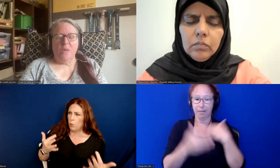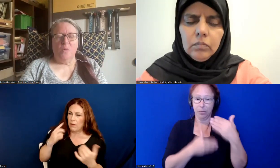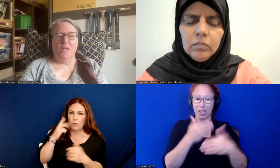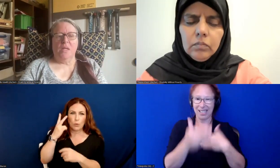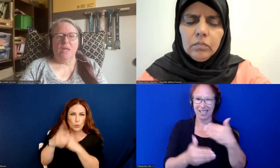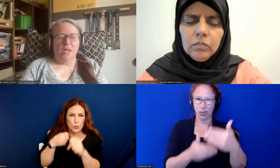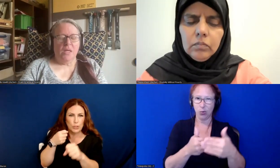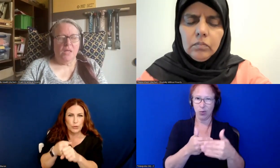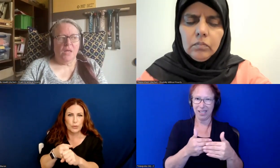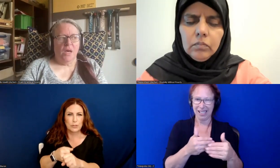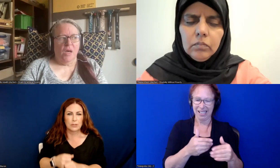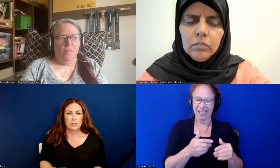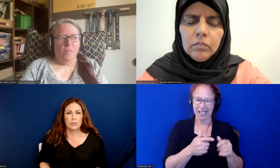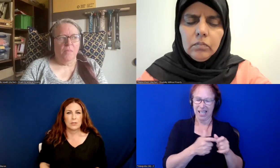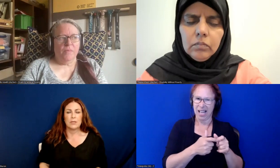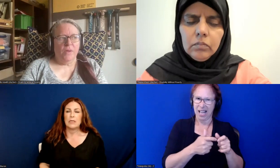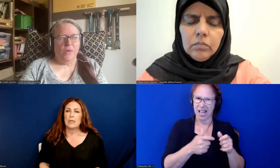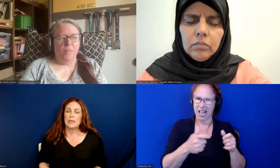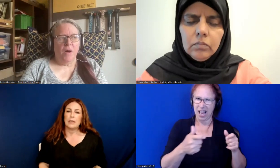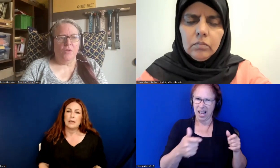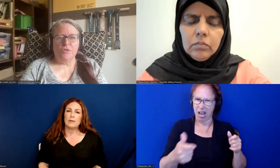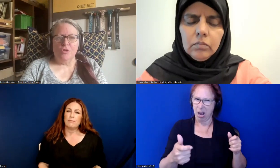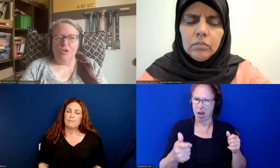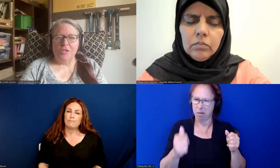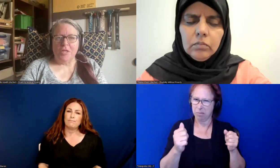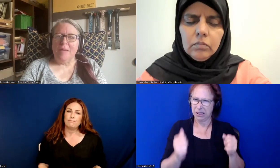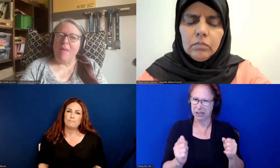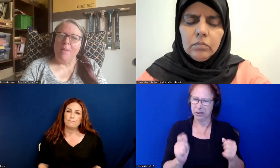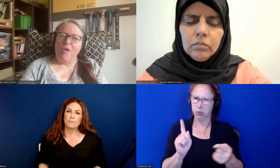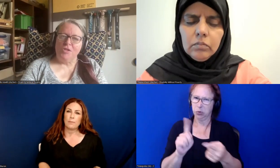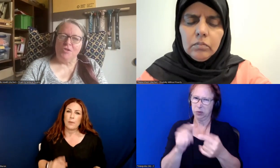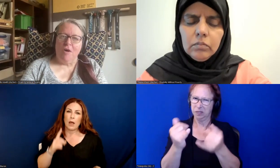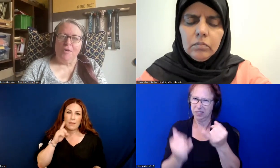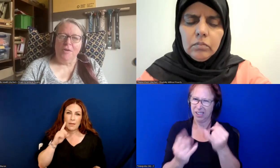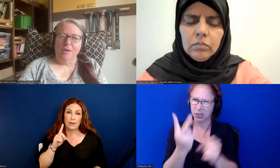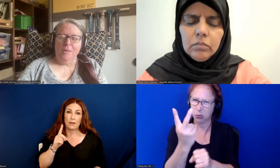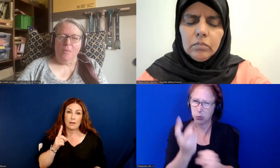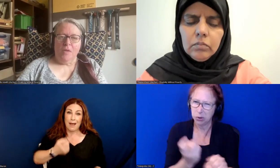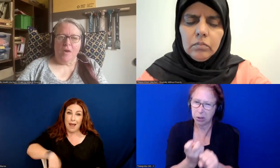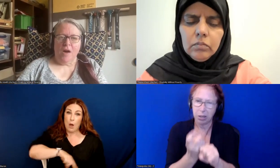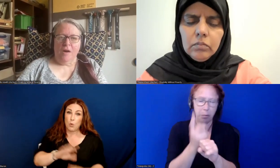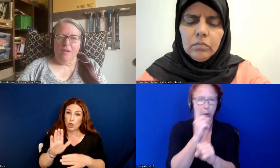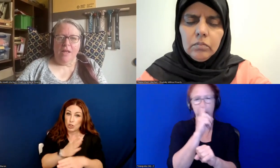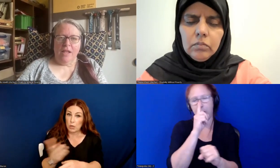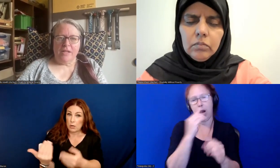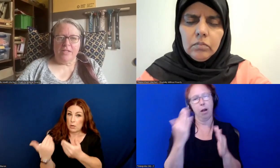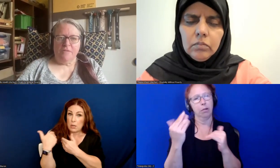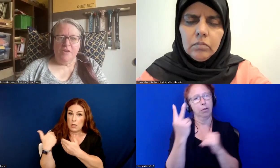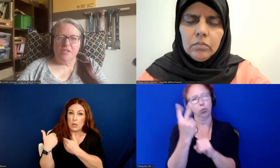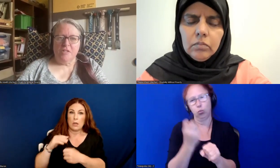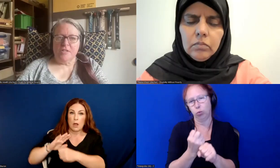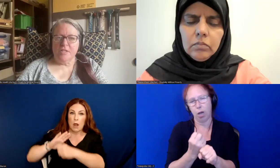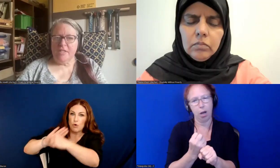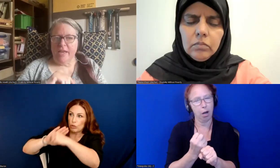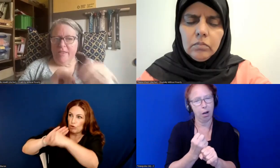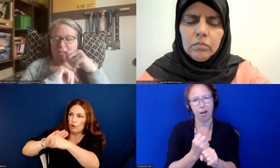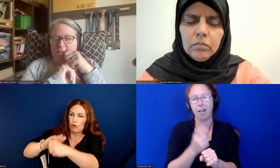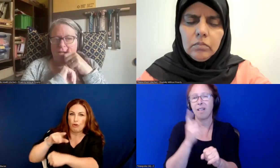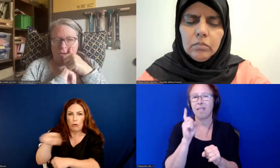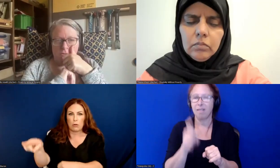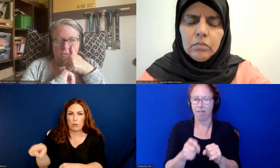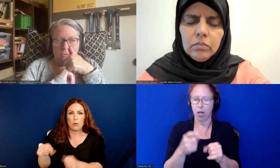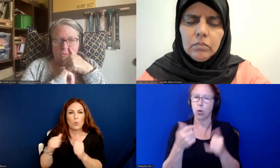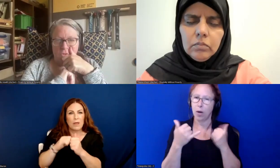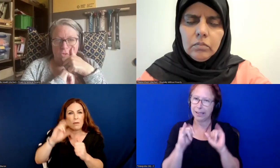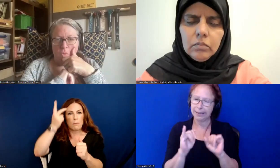it's equally, upon us all to keep that pressure on with our elected officials to say